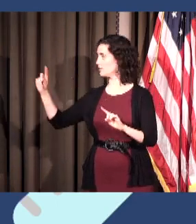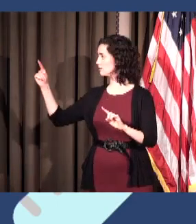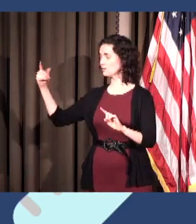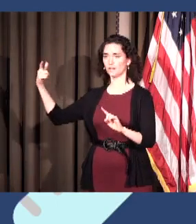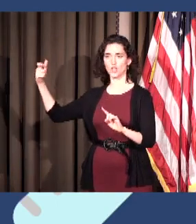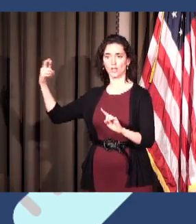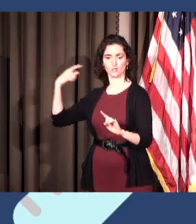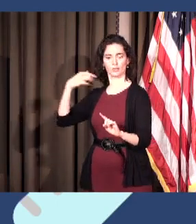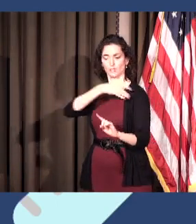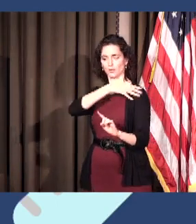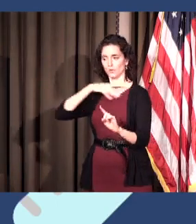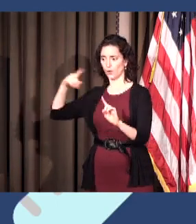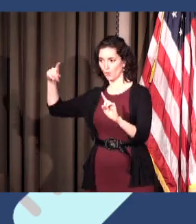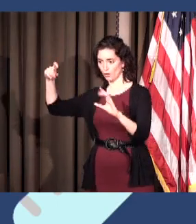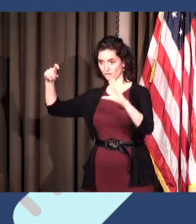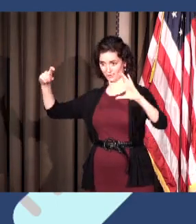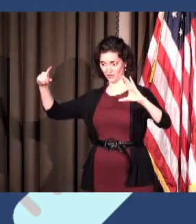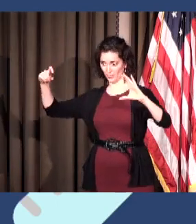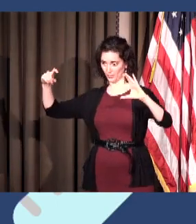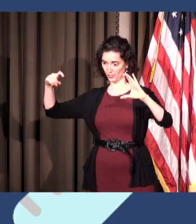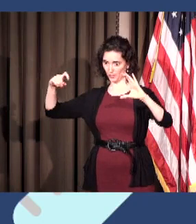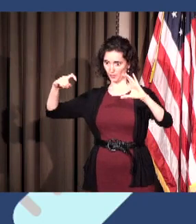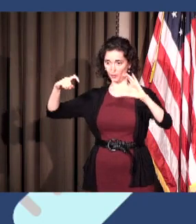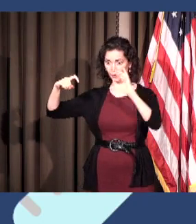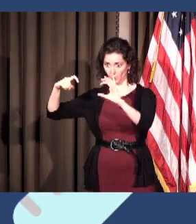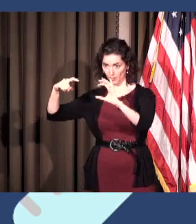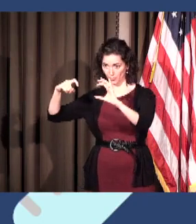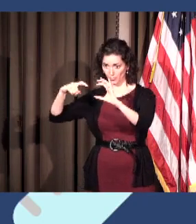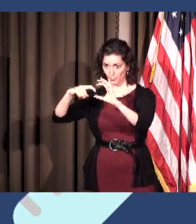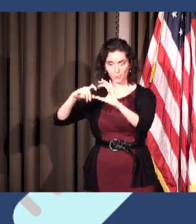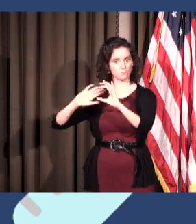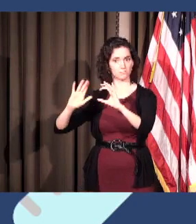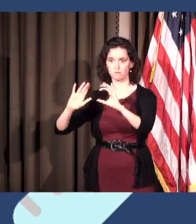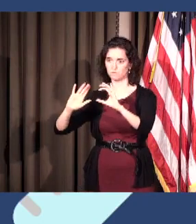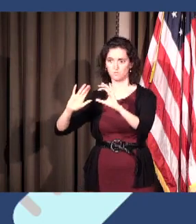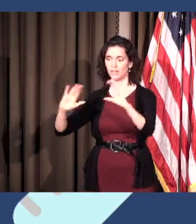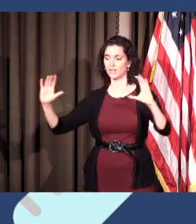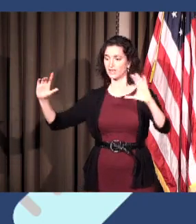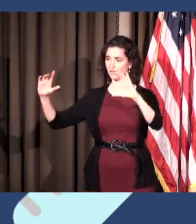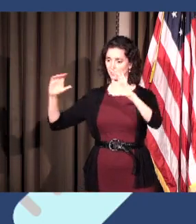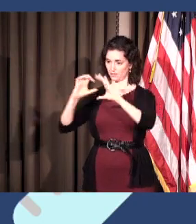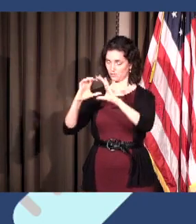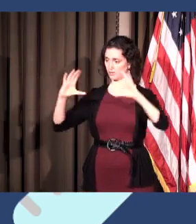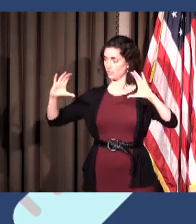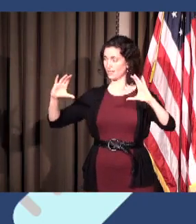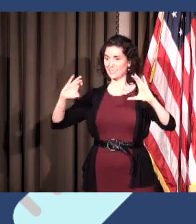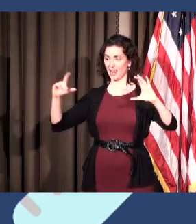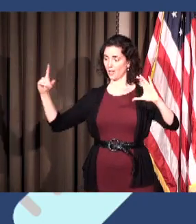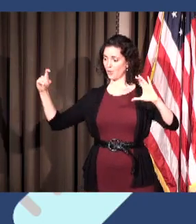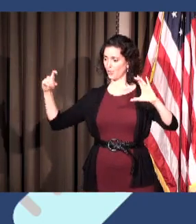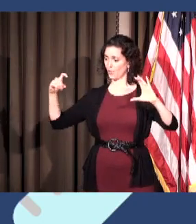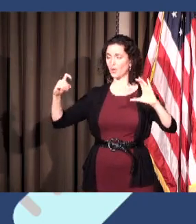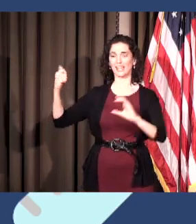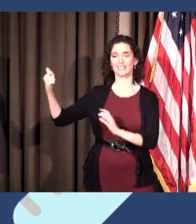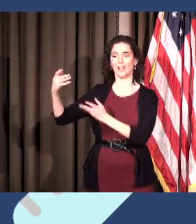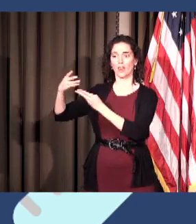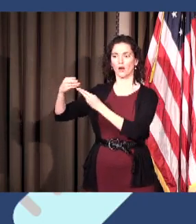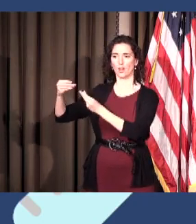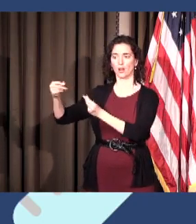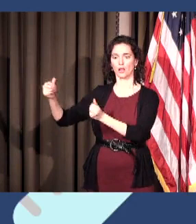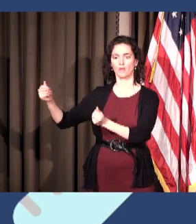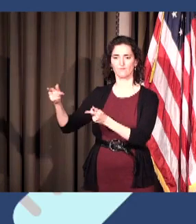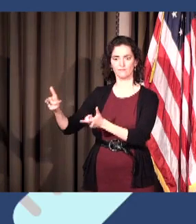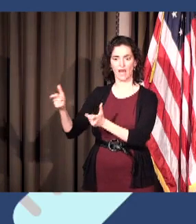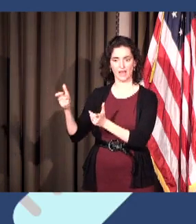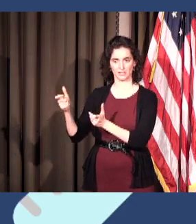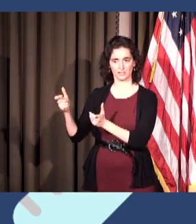gets integrated into someone's DNA. In fact, it actually degrades very, very quickly after entering in. All this mRNA material